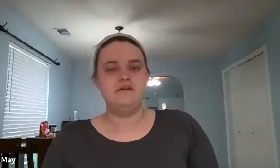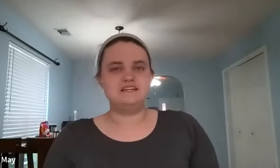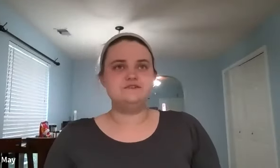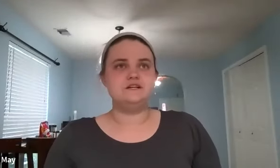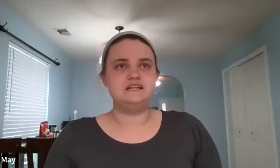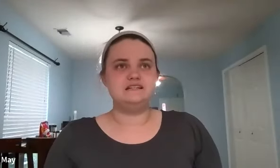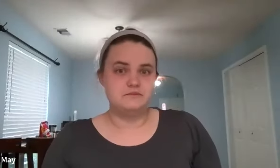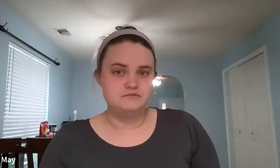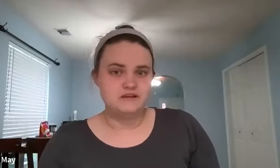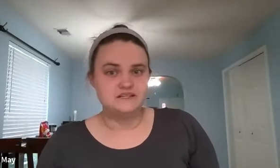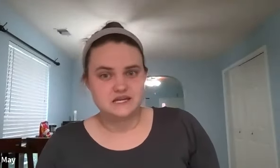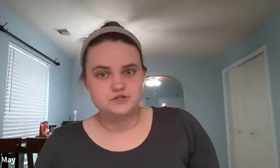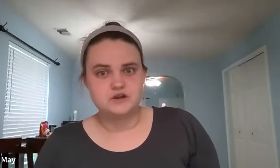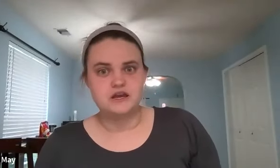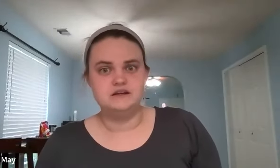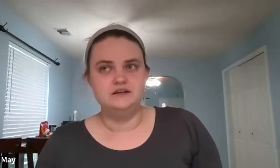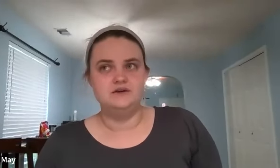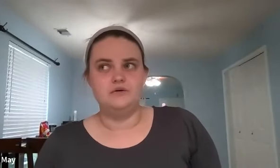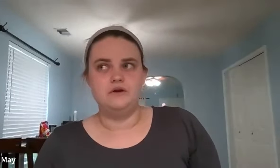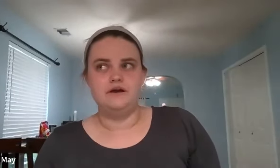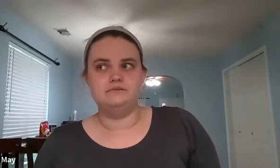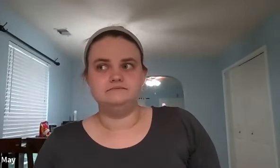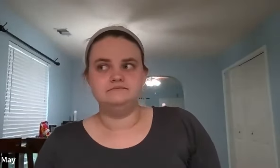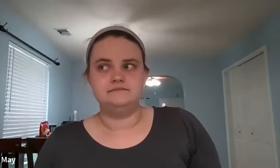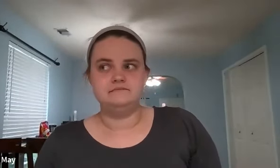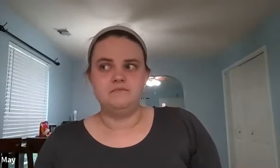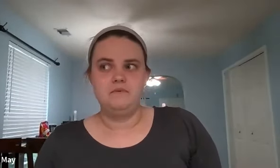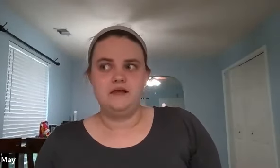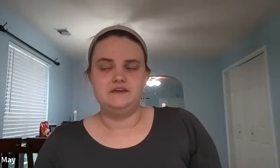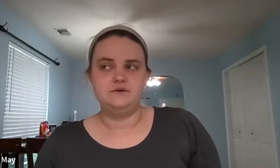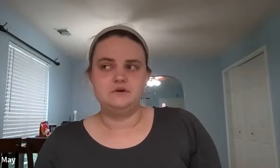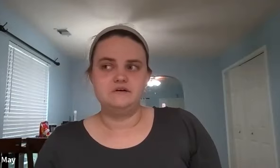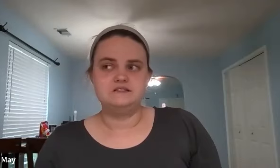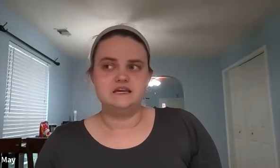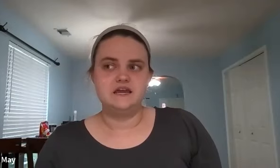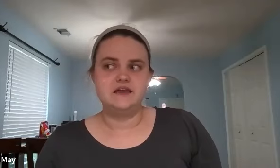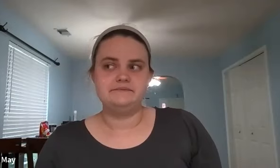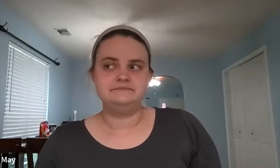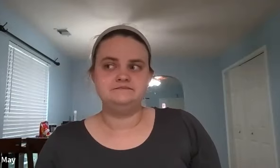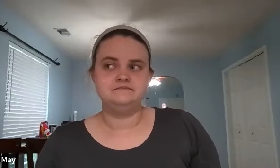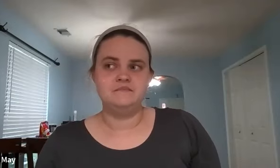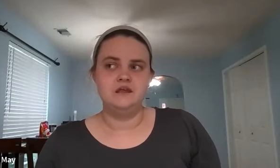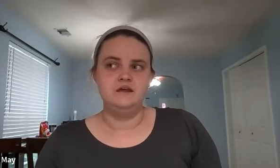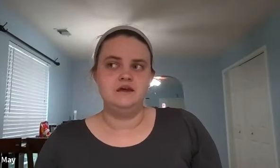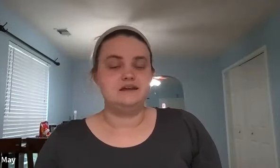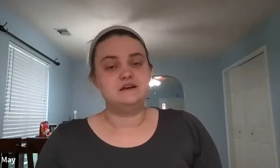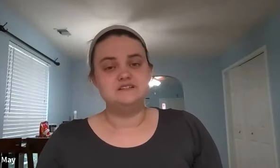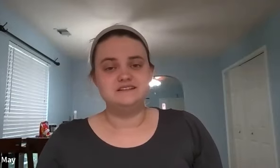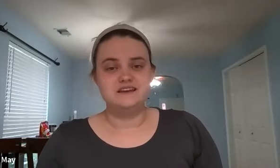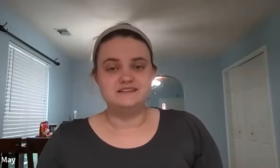That's for any type of bread, like sandwich bread, or like if you were going to say, because I always like to think, because